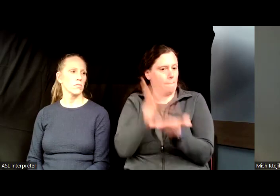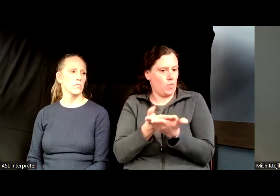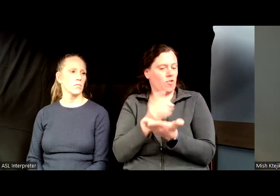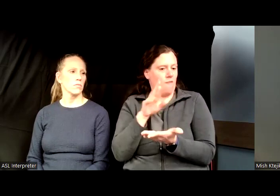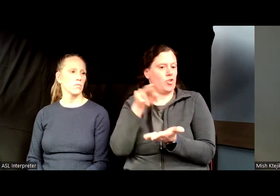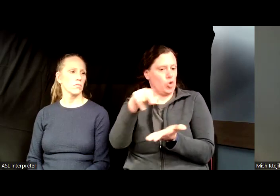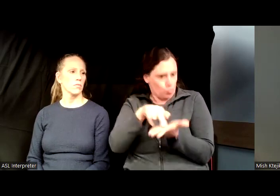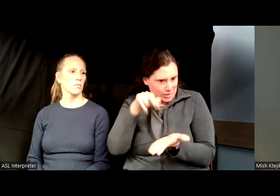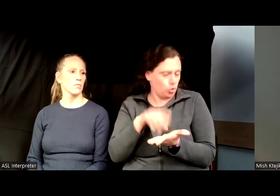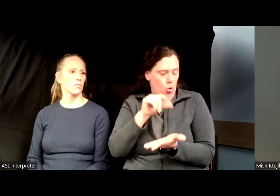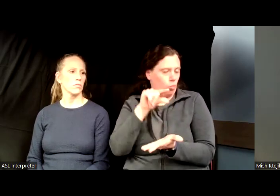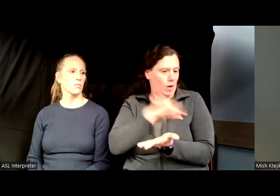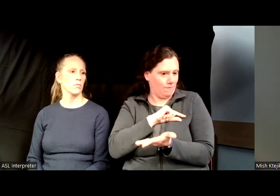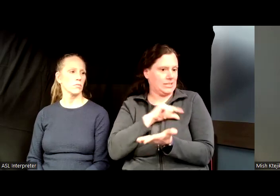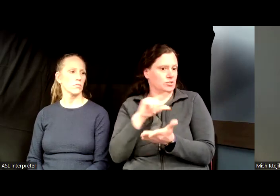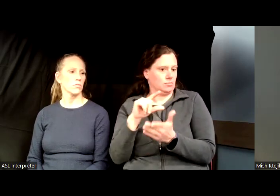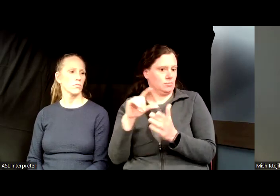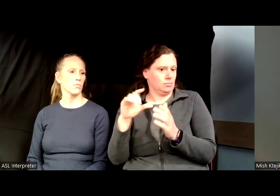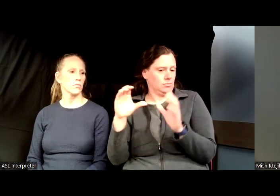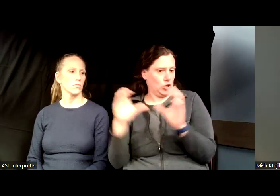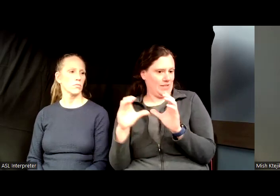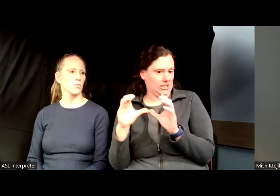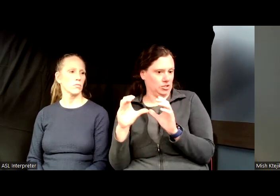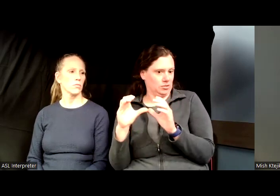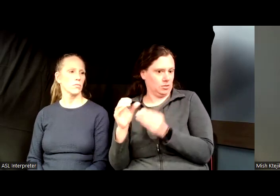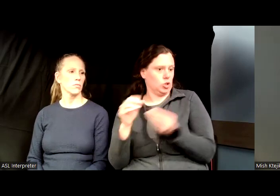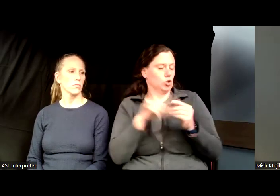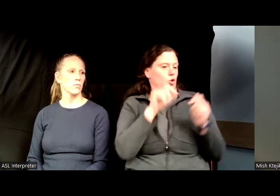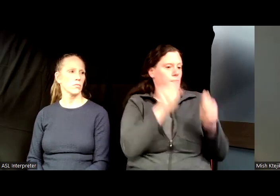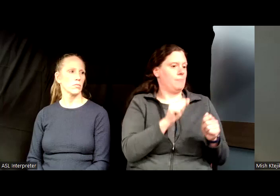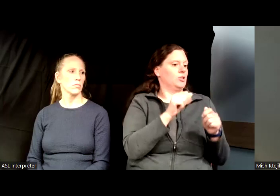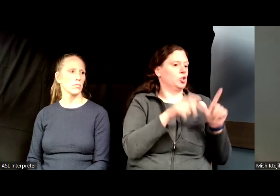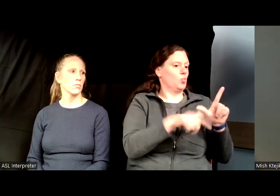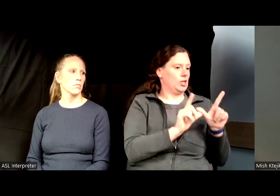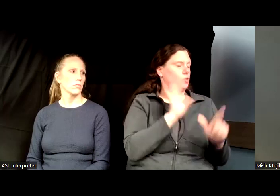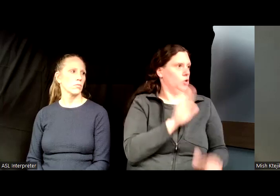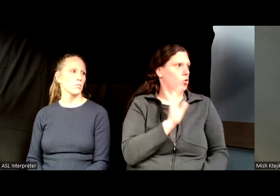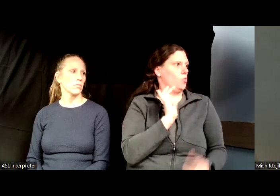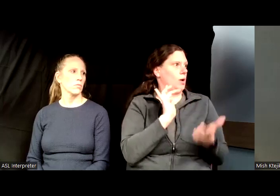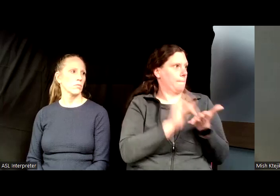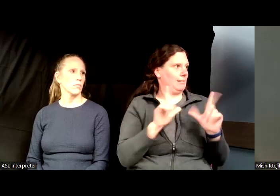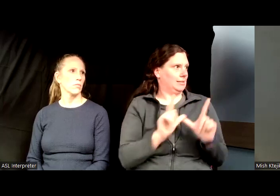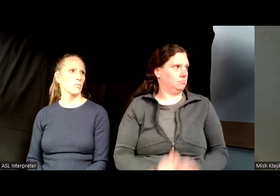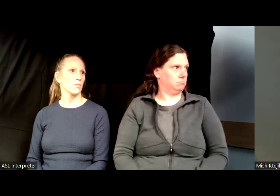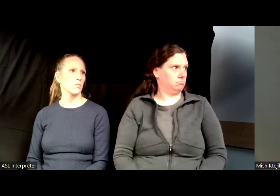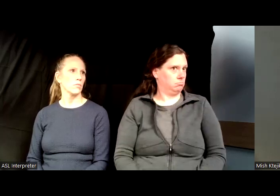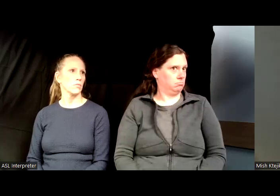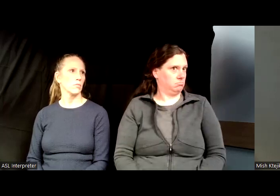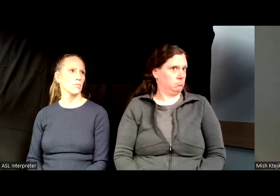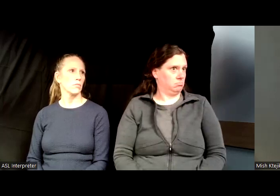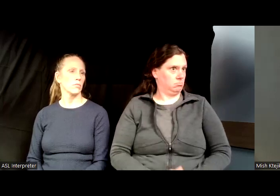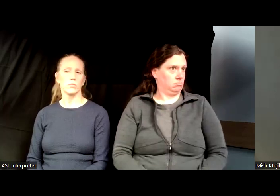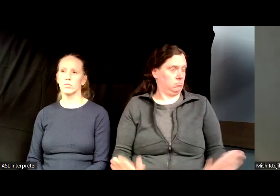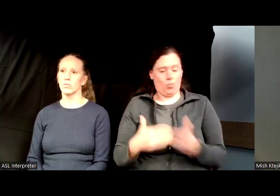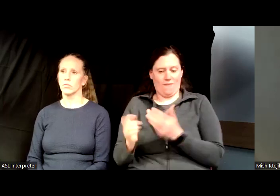good standing to show proof that they are registered or qualified for the certification to be able to renew their